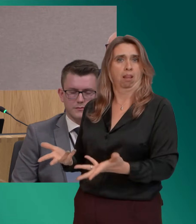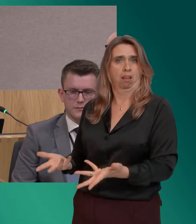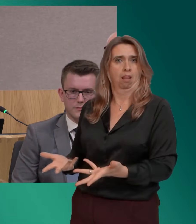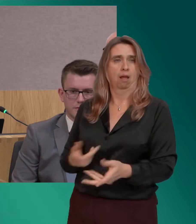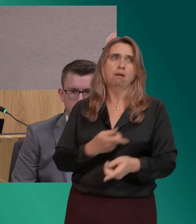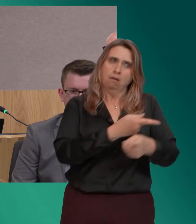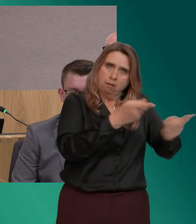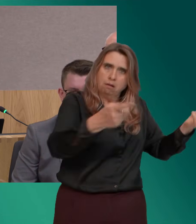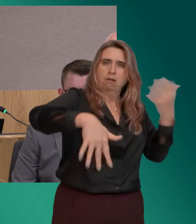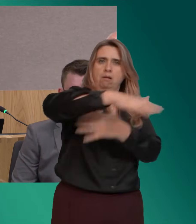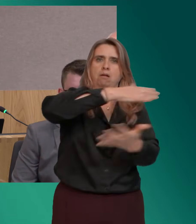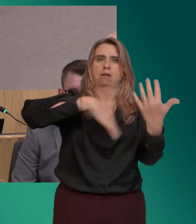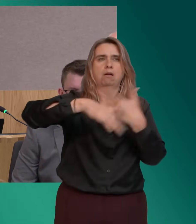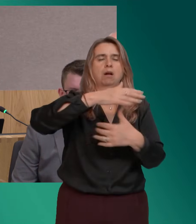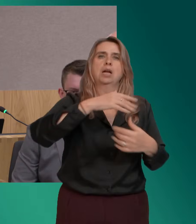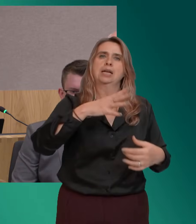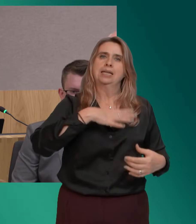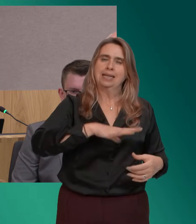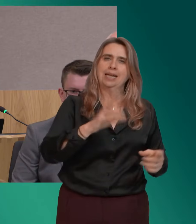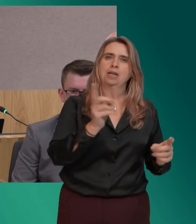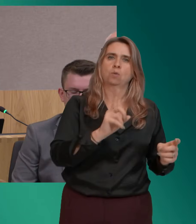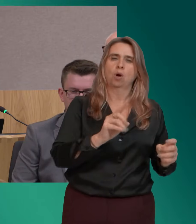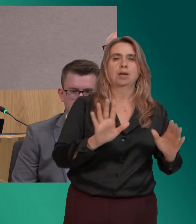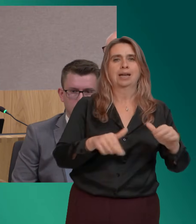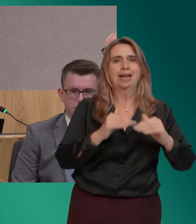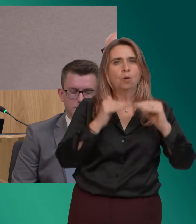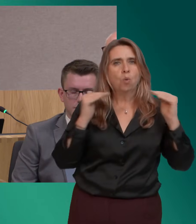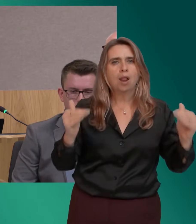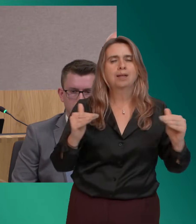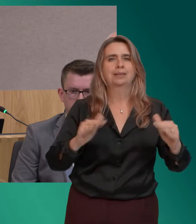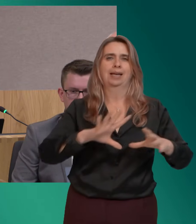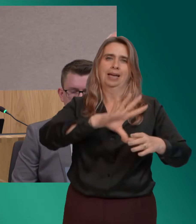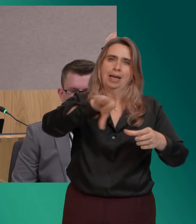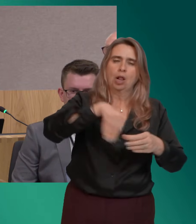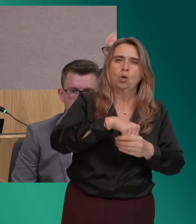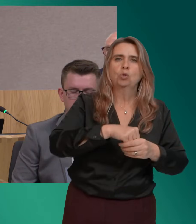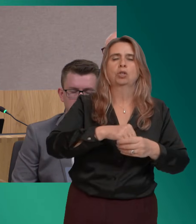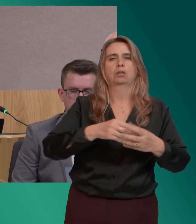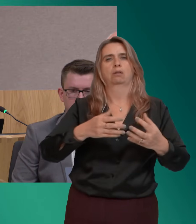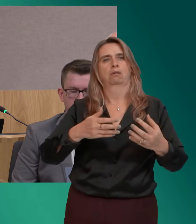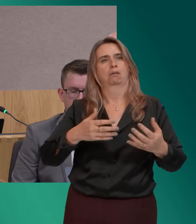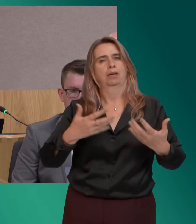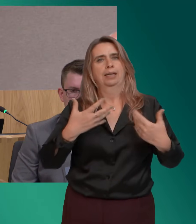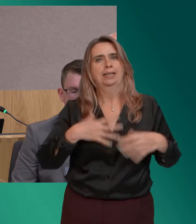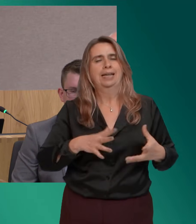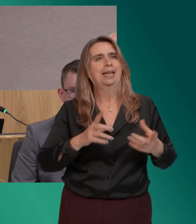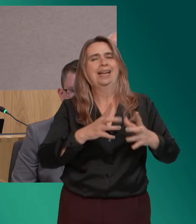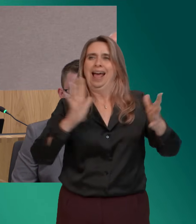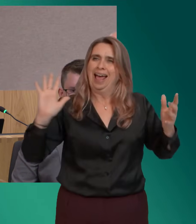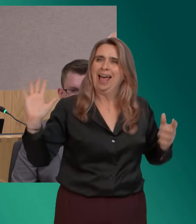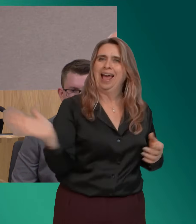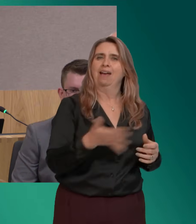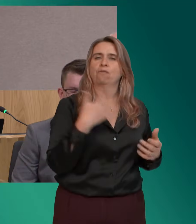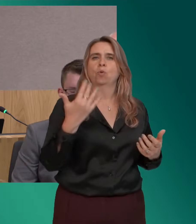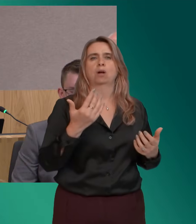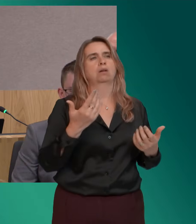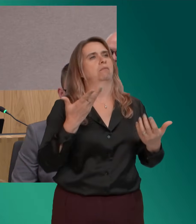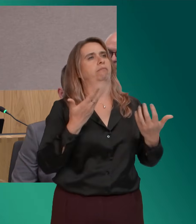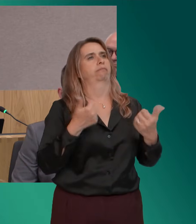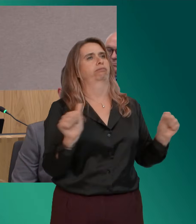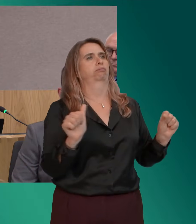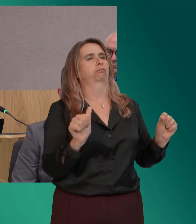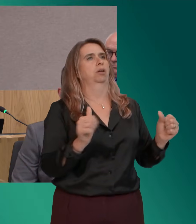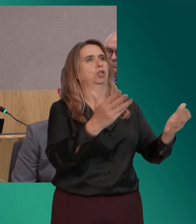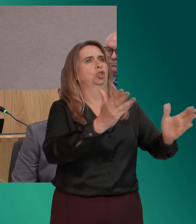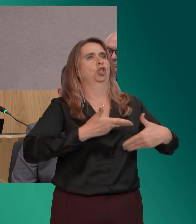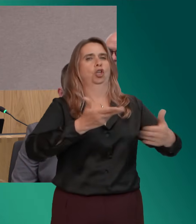clear duties on public bodies to promote equality, inclusion, accessibility in everything they do. But this cannot remain